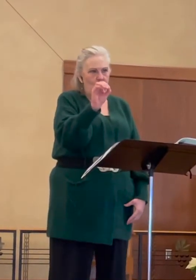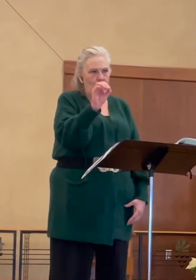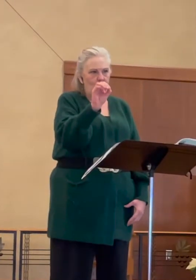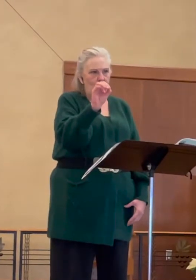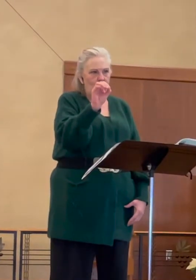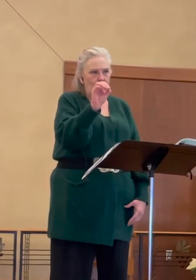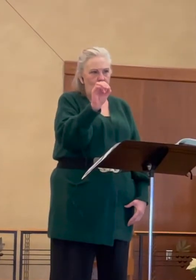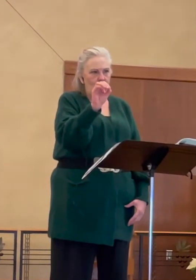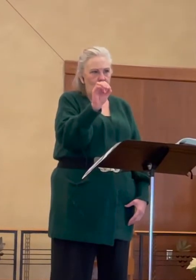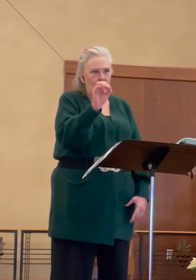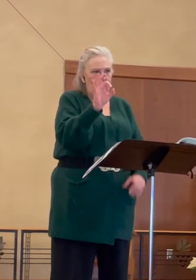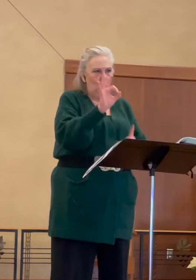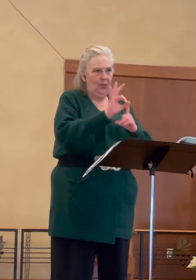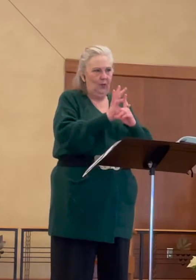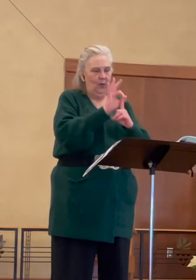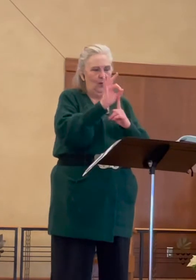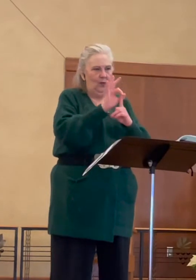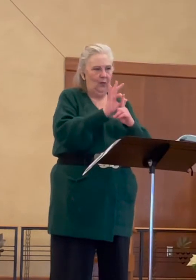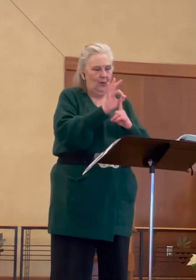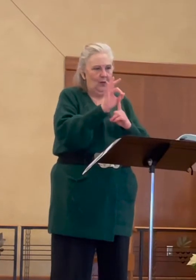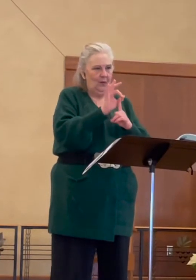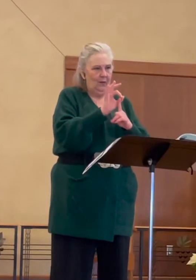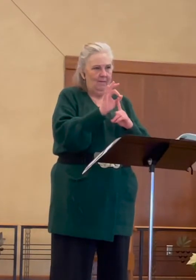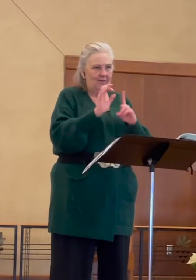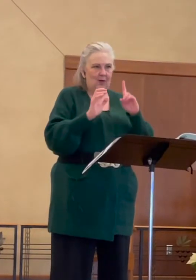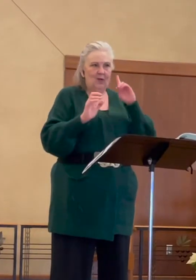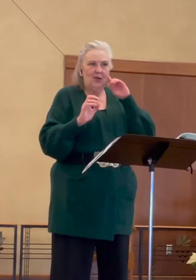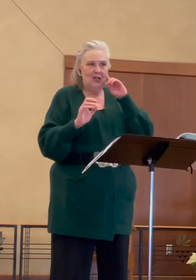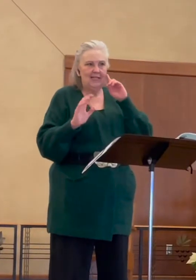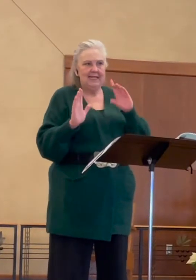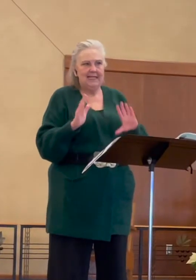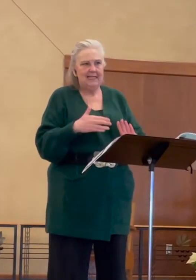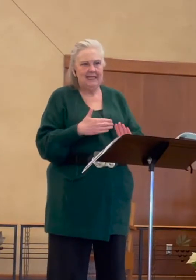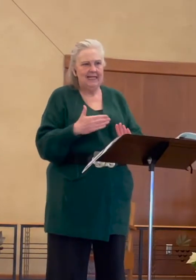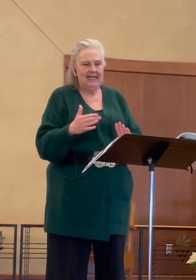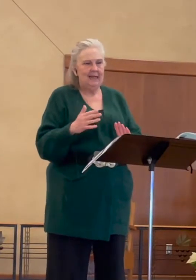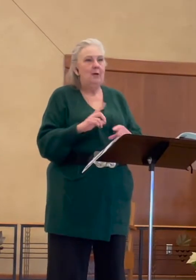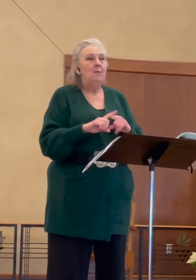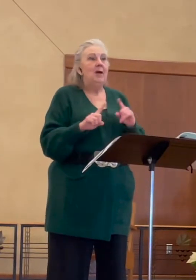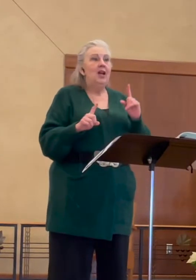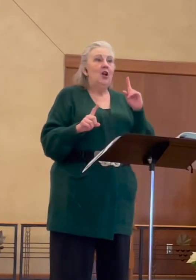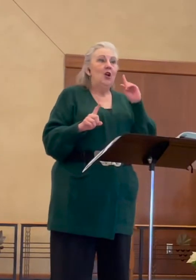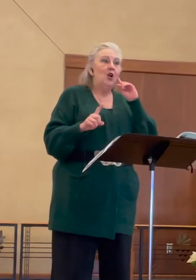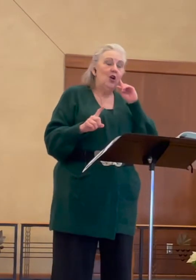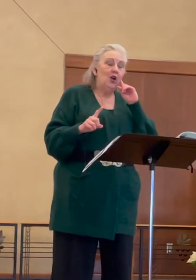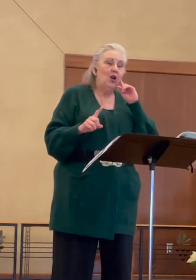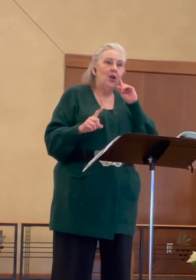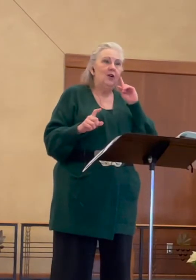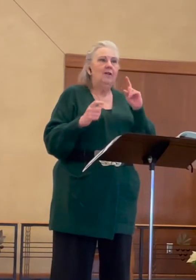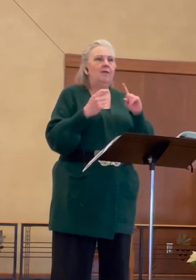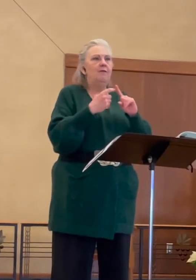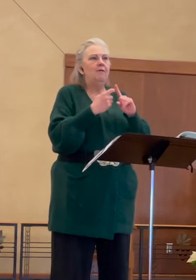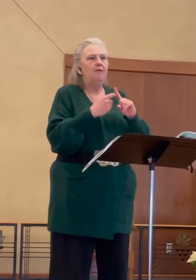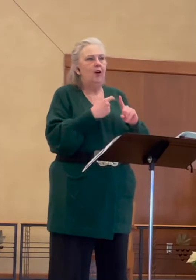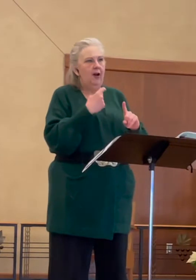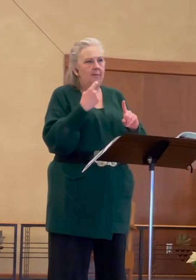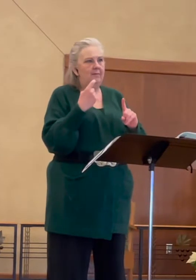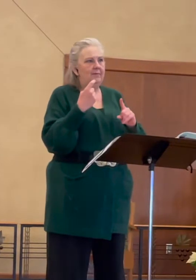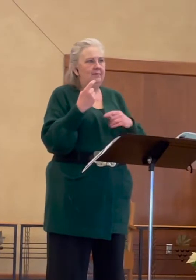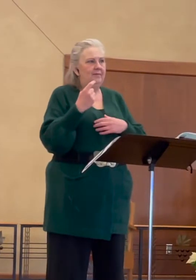And we heard at least a verse. We did not sing it, but we heard from verse 3 of